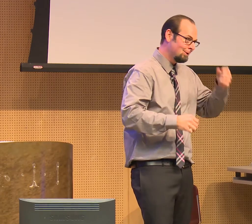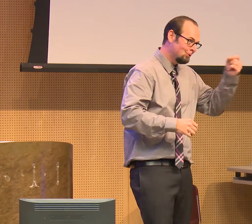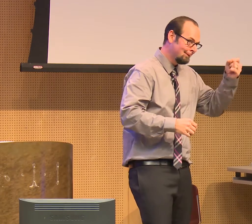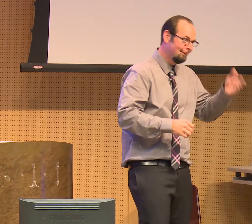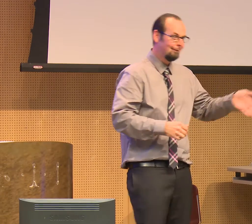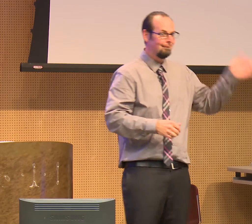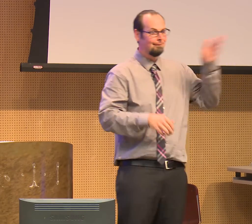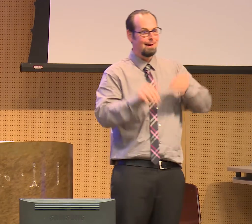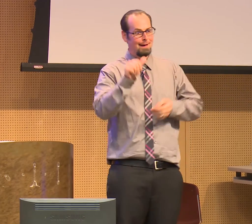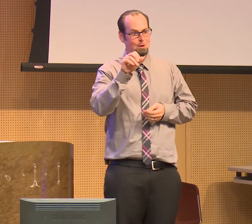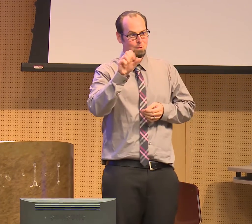motivation.